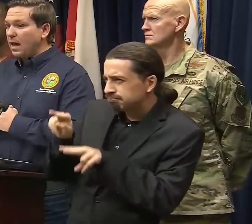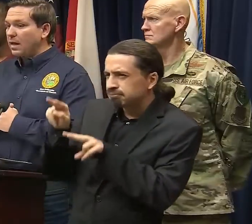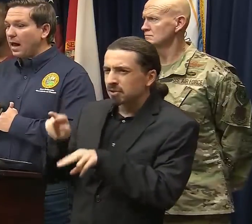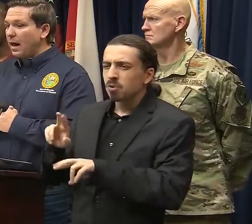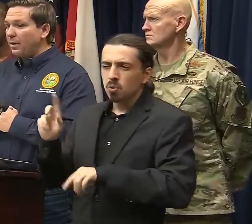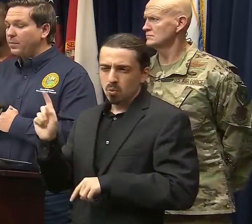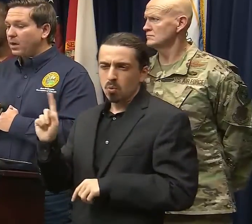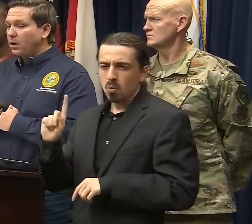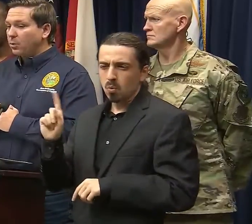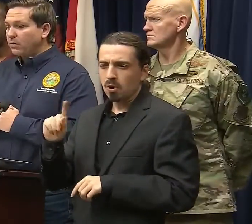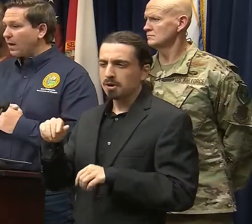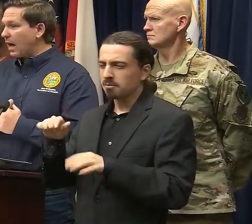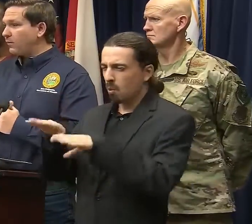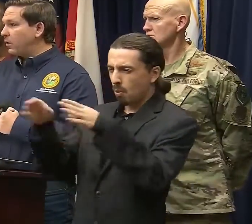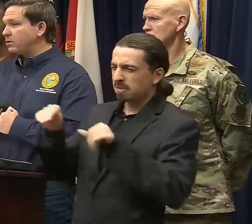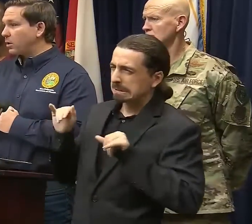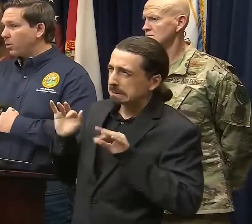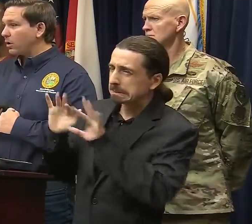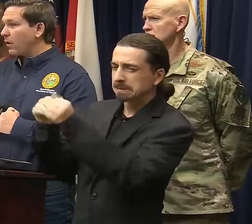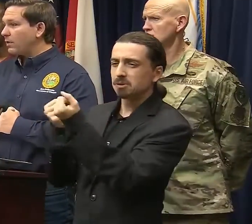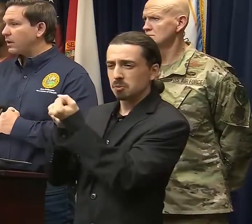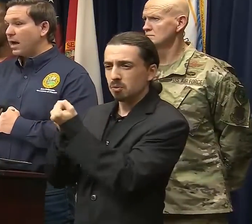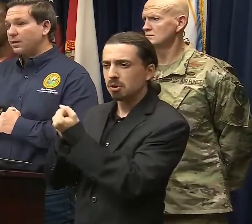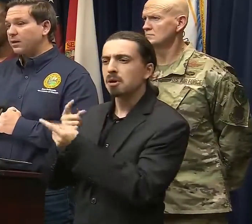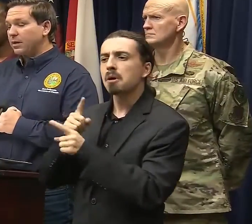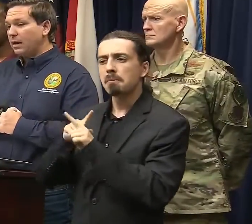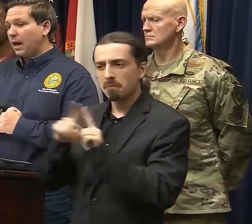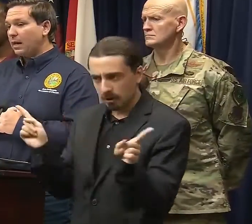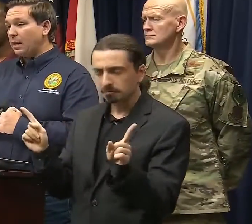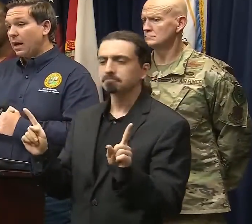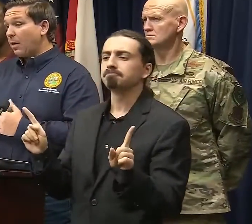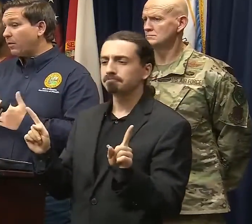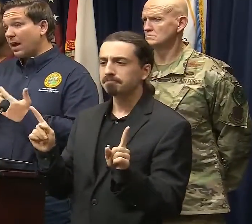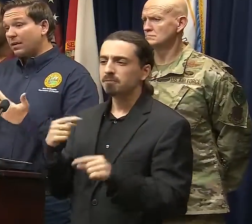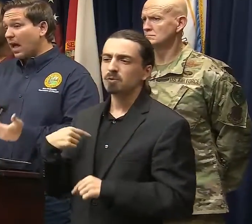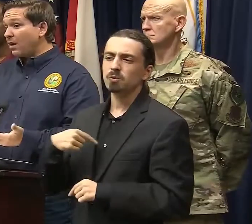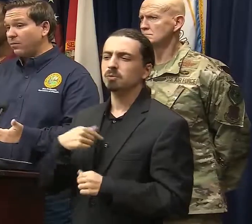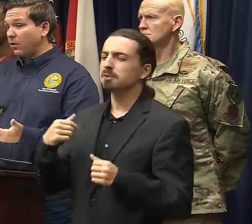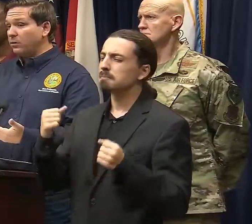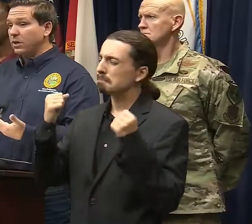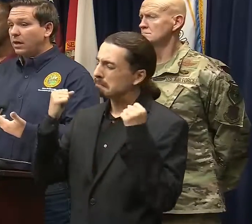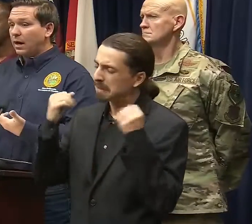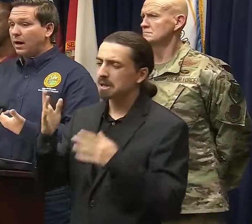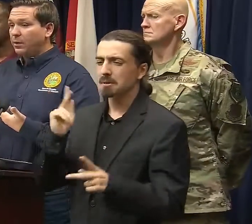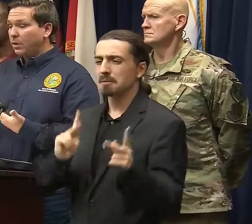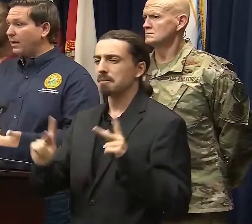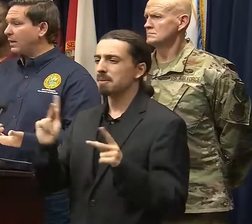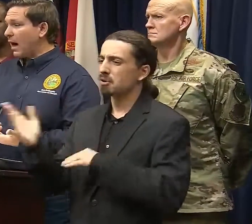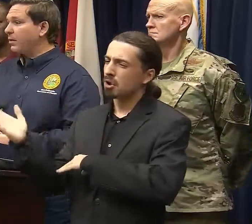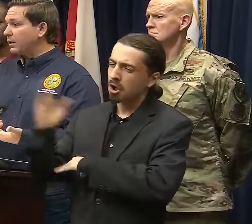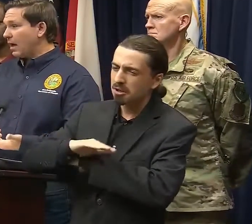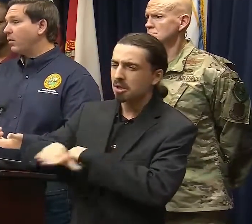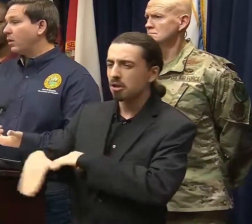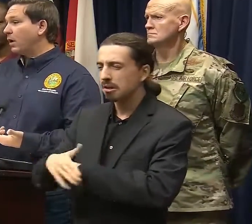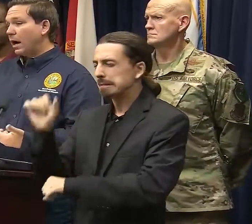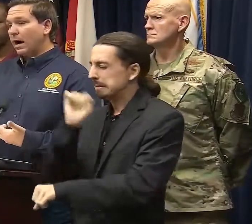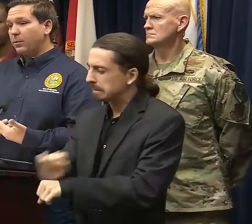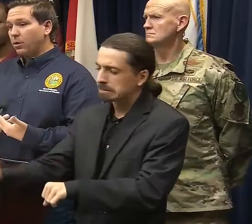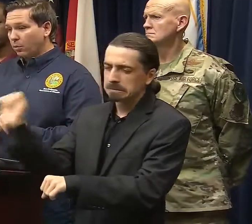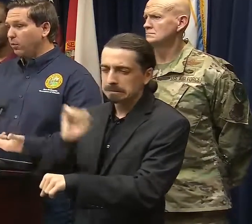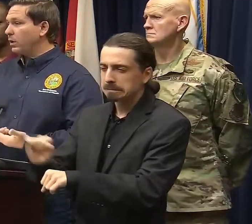of the day, we've got a lot of folks that are working around the clock that are dedicated, and we've got a lot of folks at the county